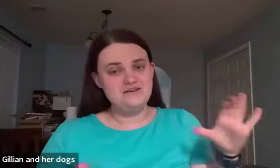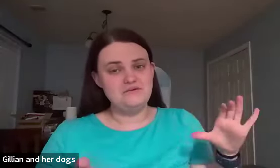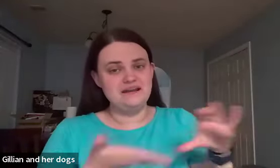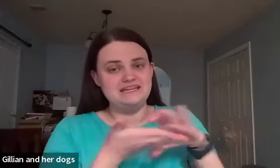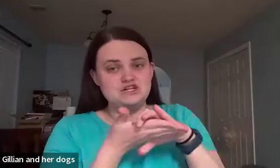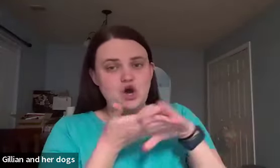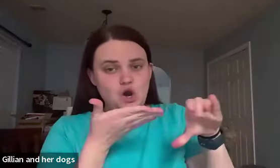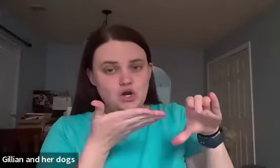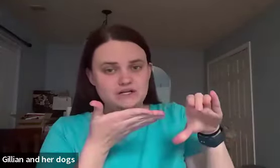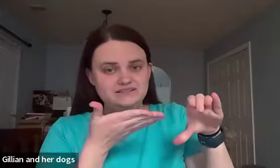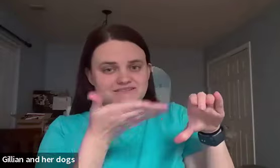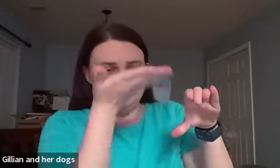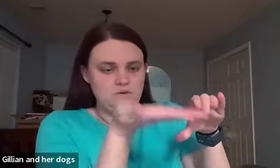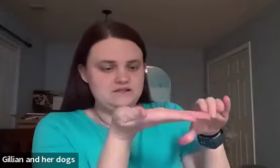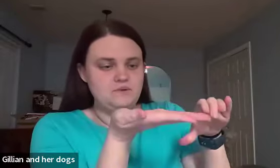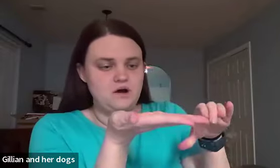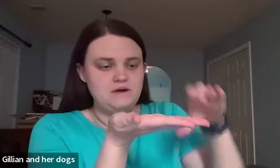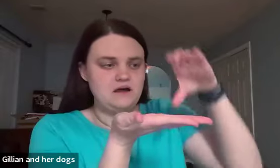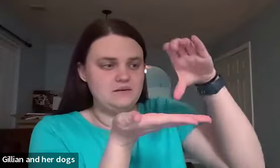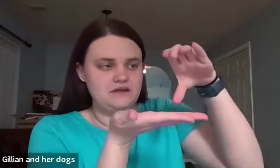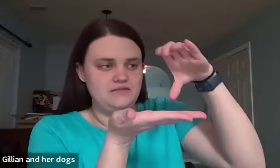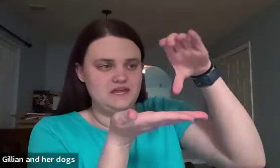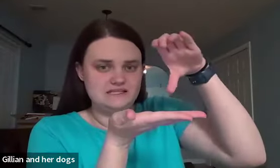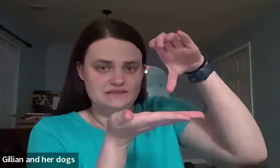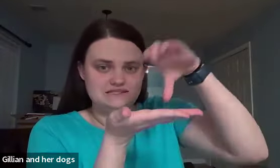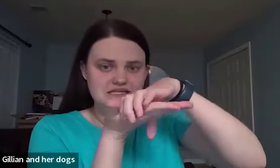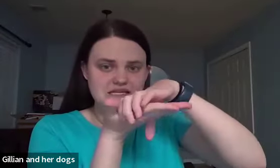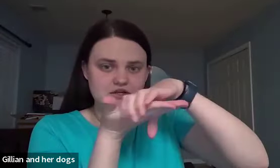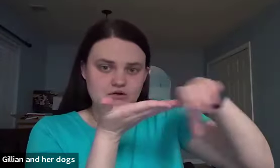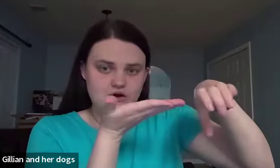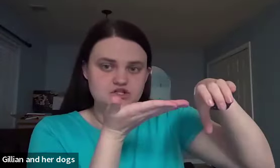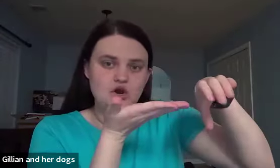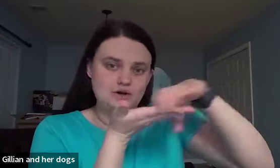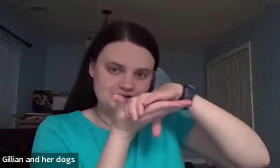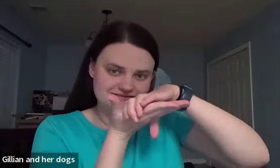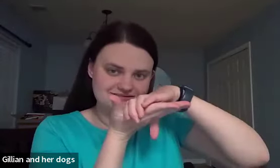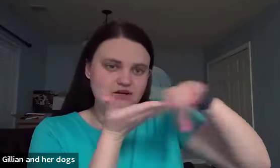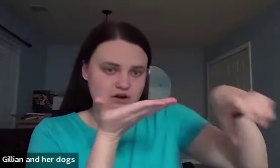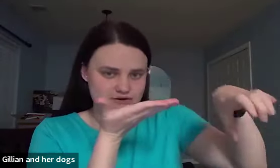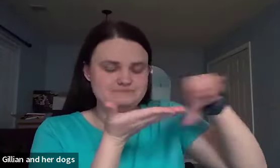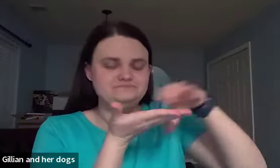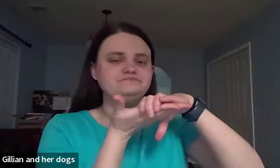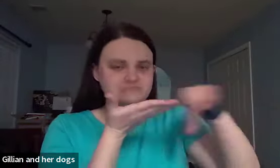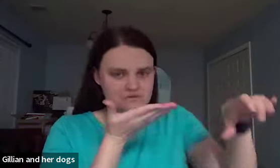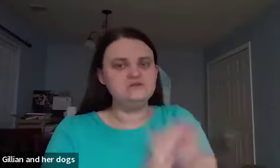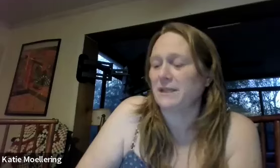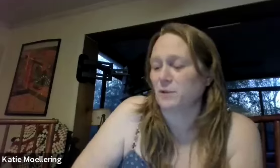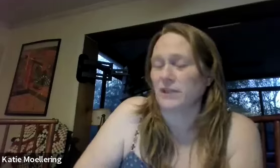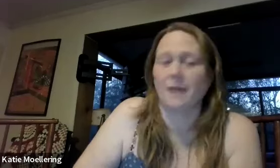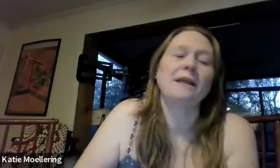other one is card, where it's palm up and then it's like the C and you go across card. Card. That makes more sense. I